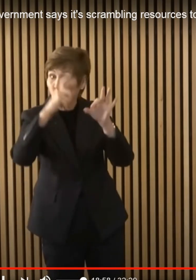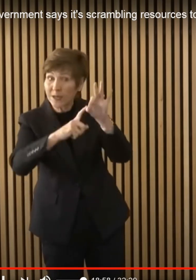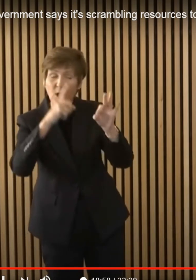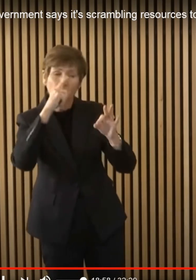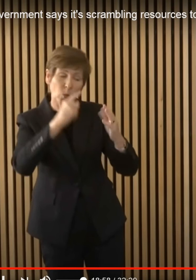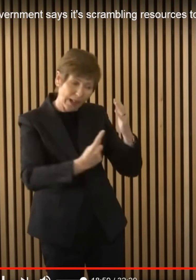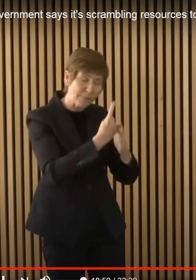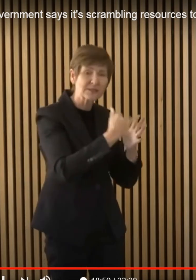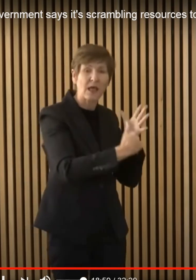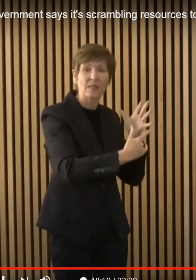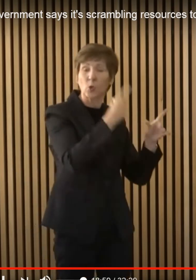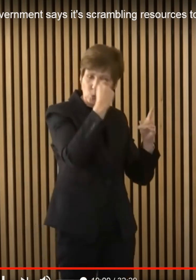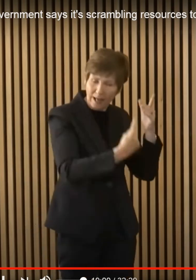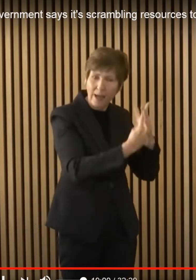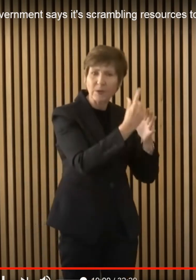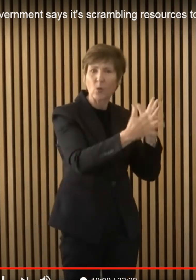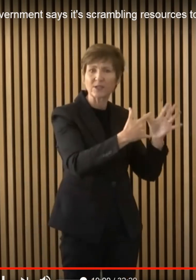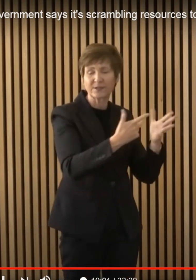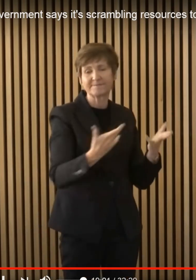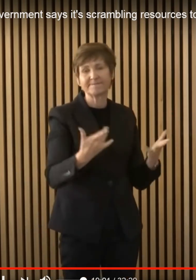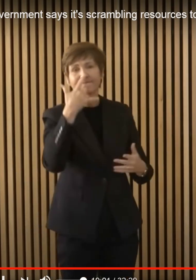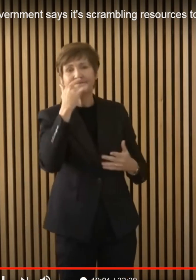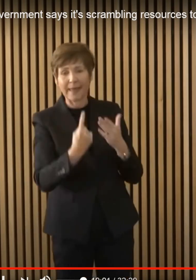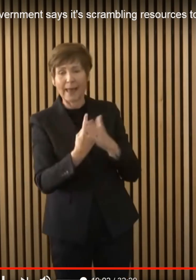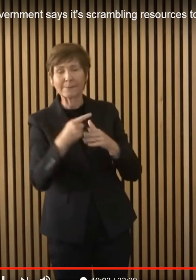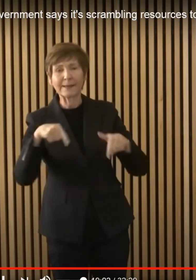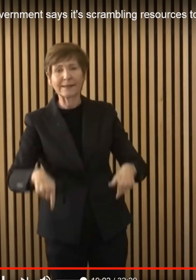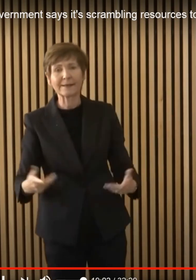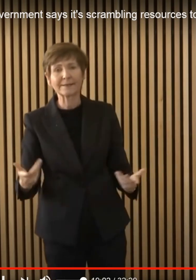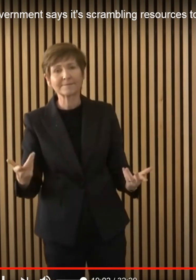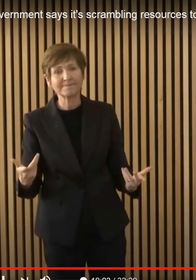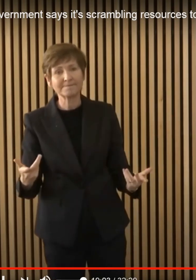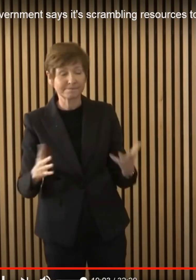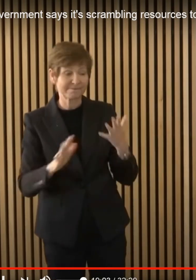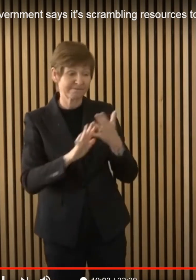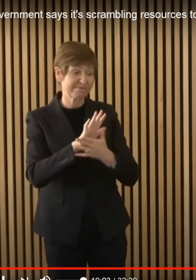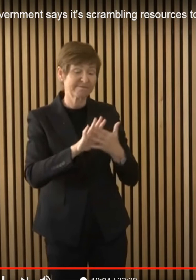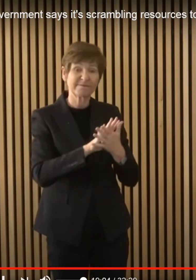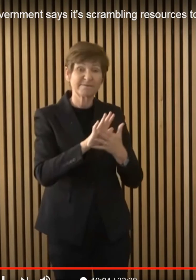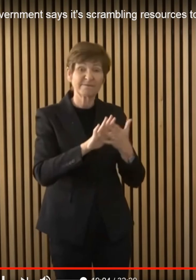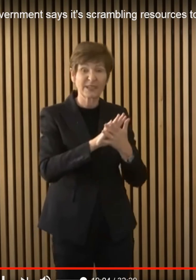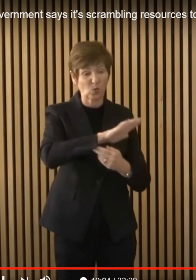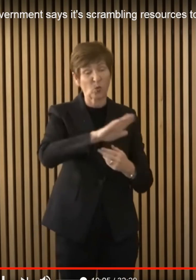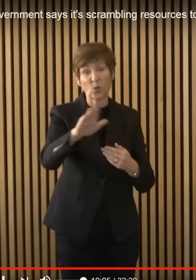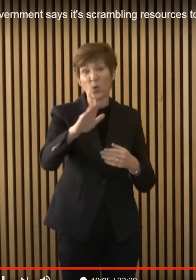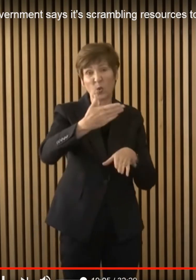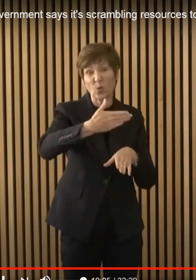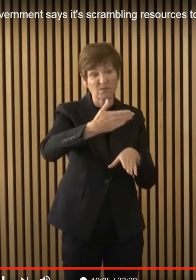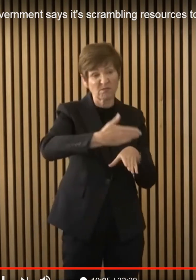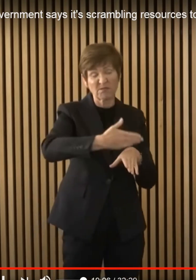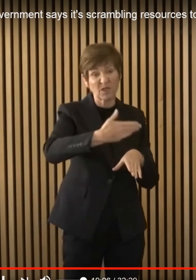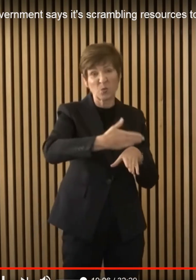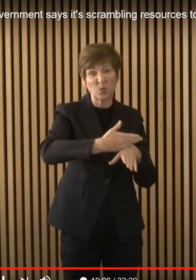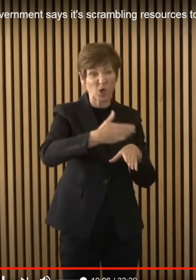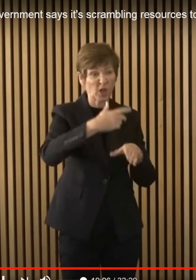many members of the health and medical workforce have had to either leave because they've been